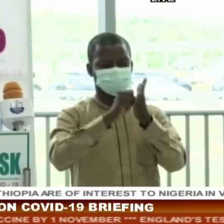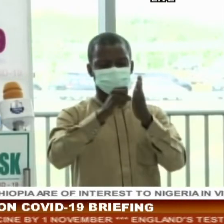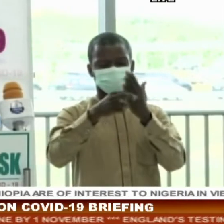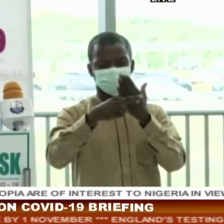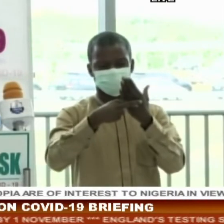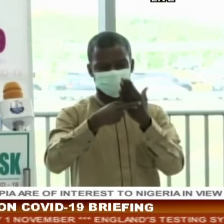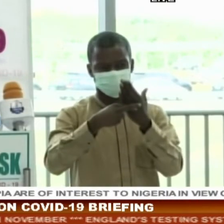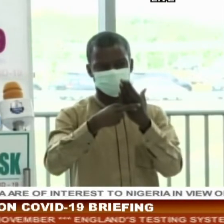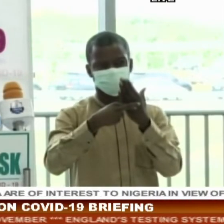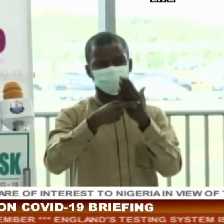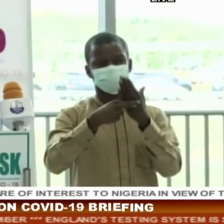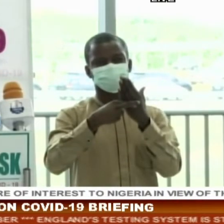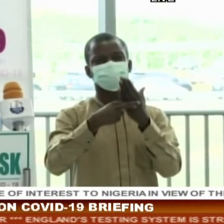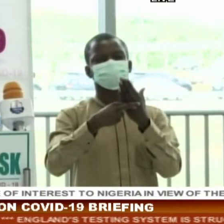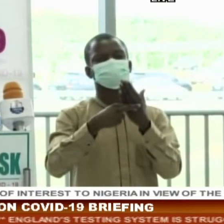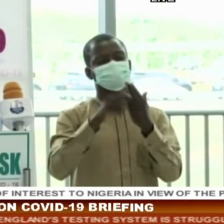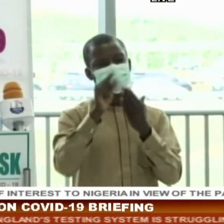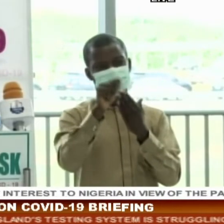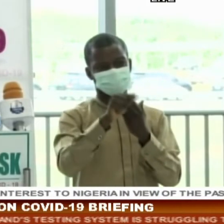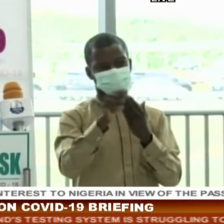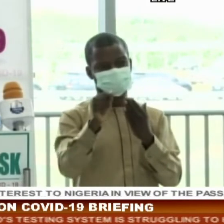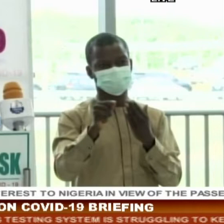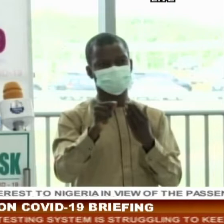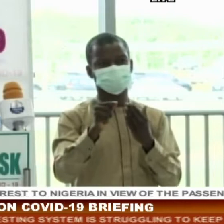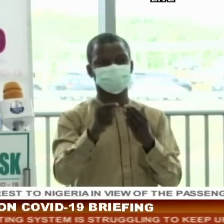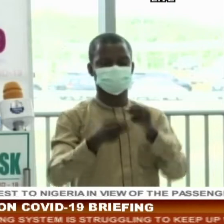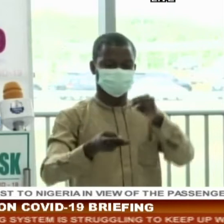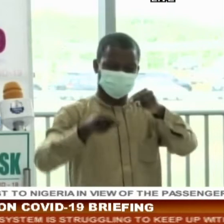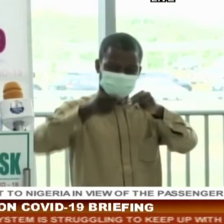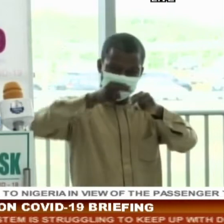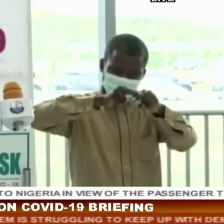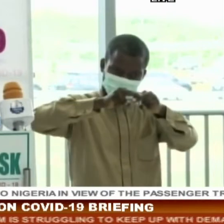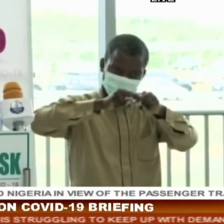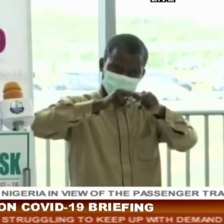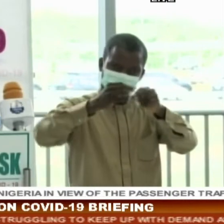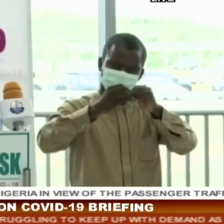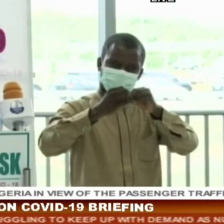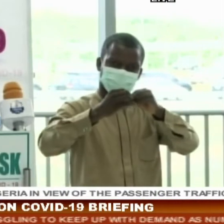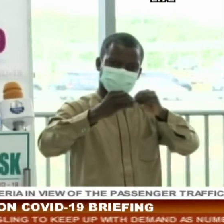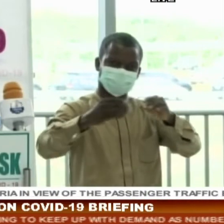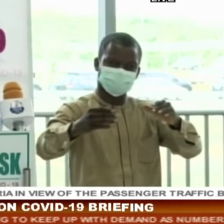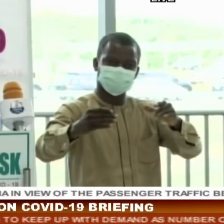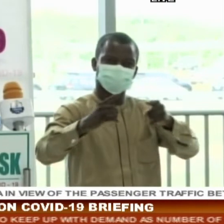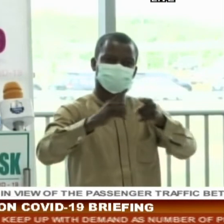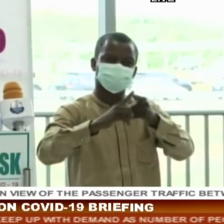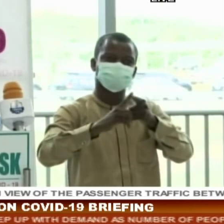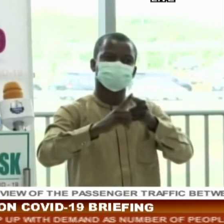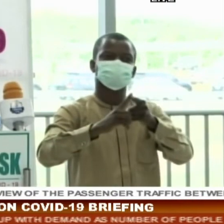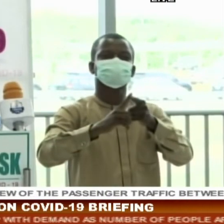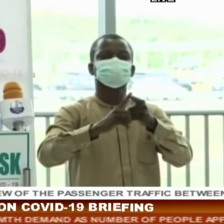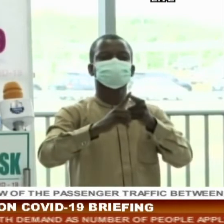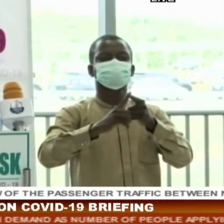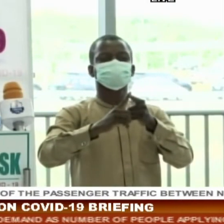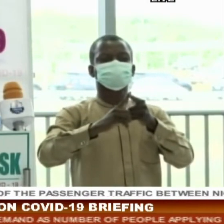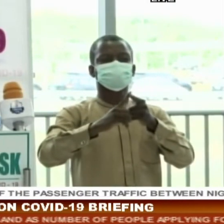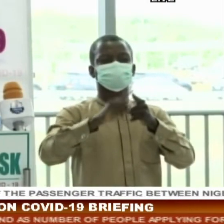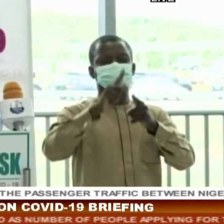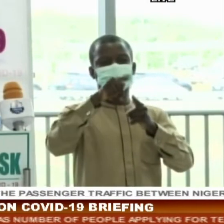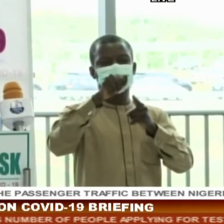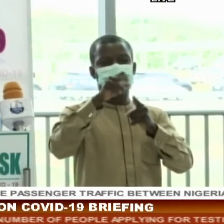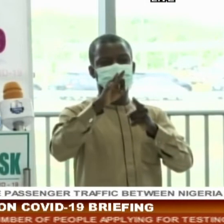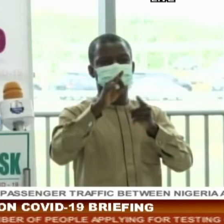September, and has therefore extended the lifespan of the Presidential Task